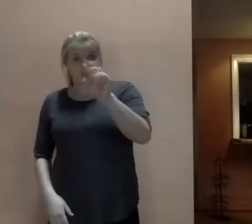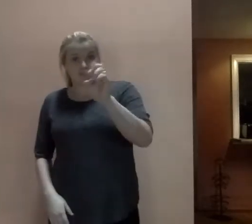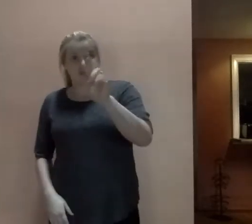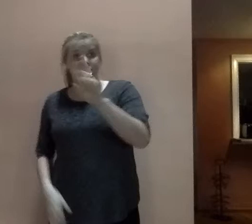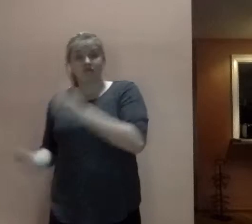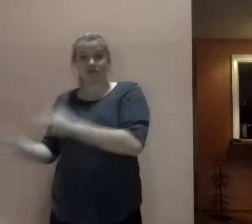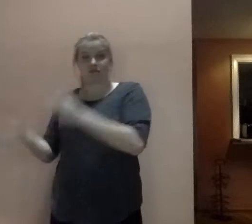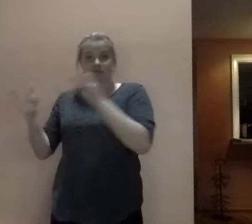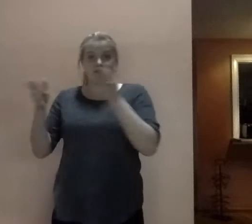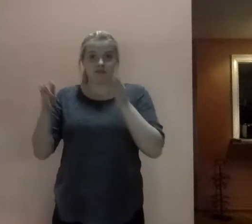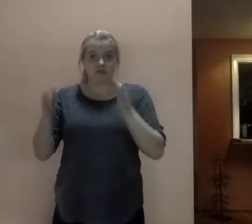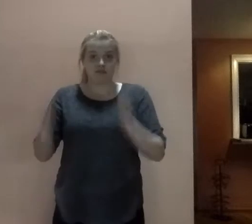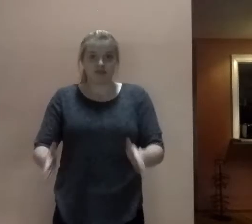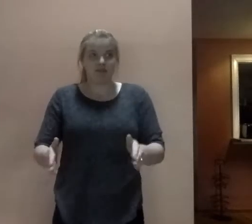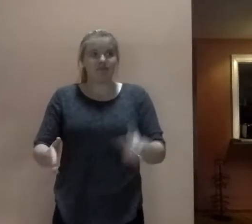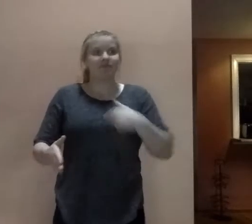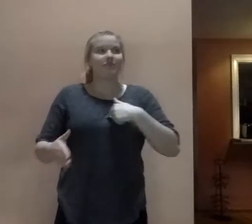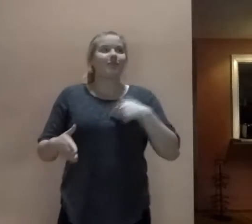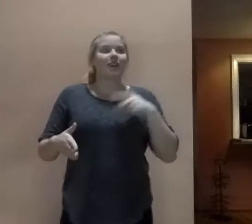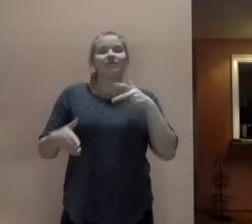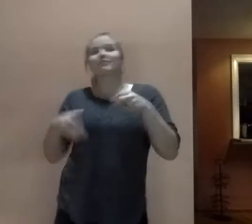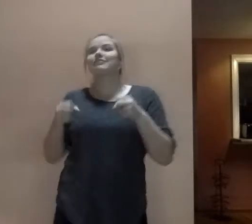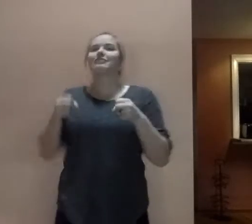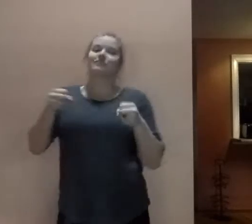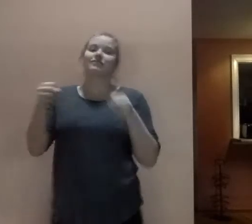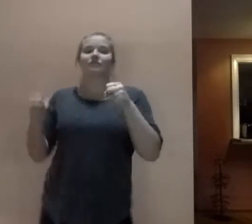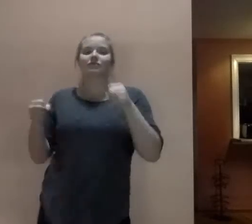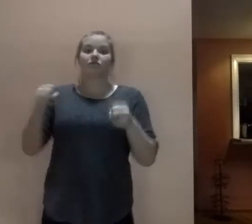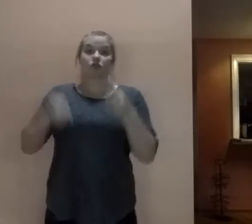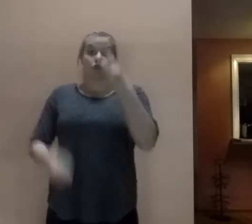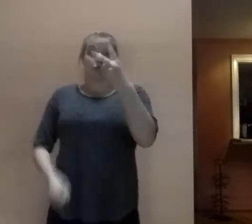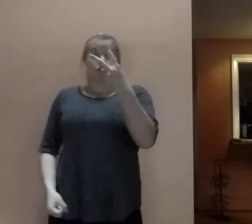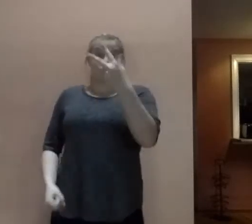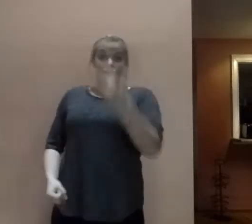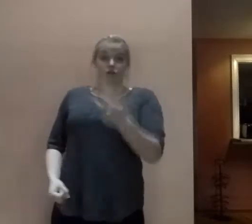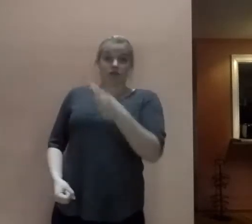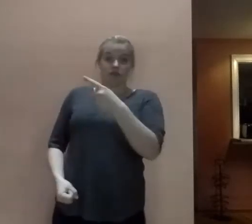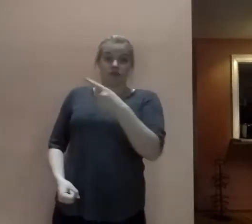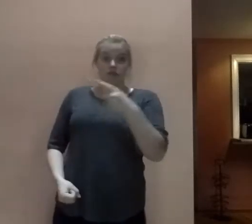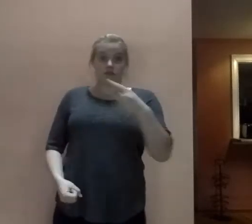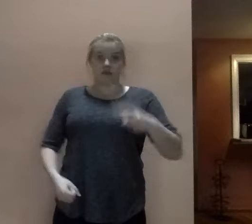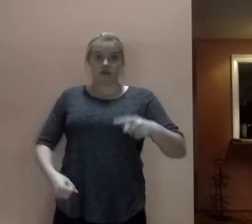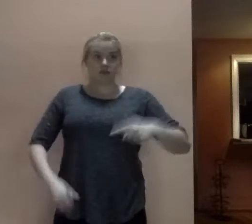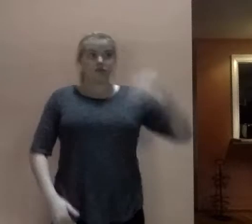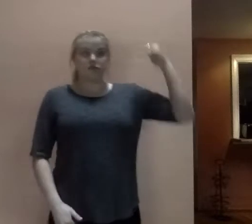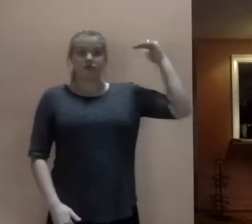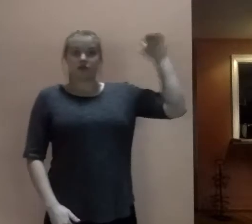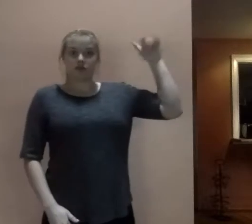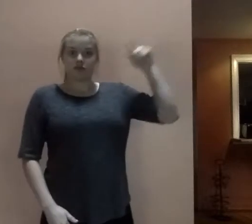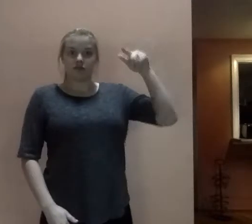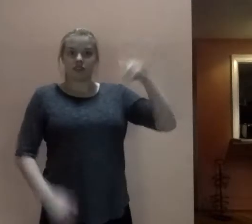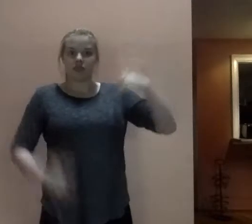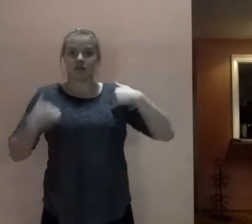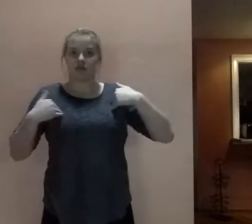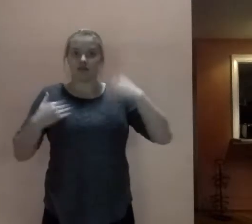Blue, once again out on the road. 2/3 of adults are now overweight or obese, and we have an epidemic cascade of debilitating disease